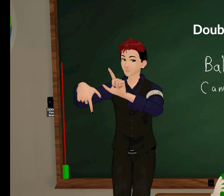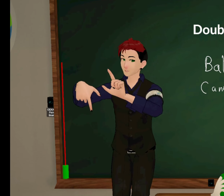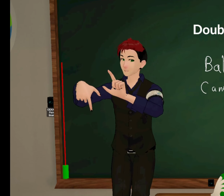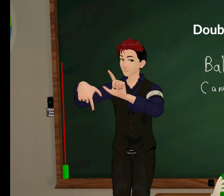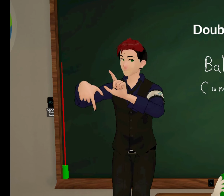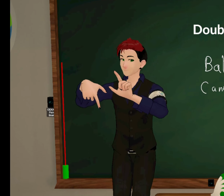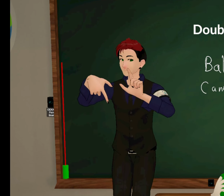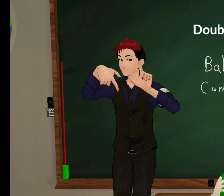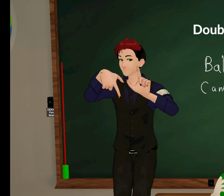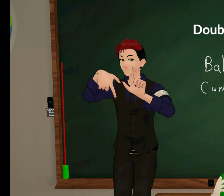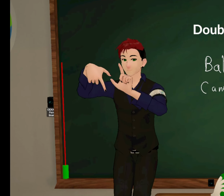CANNON.